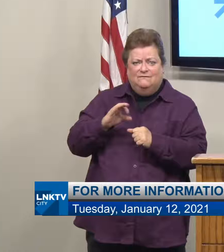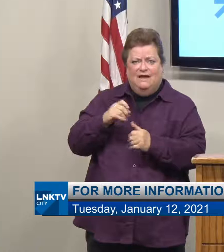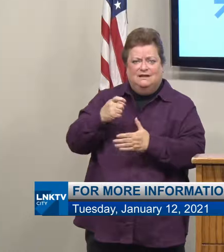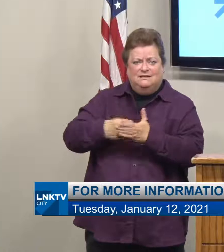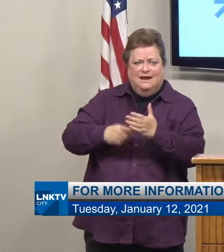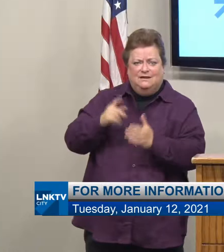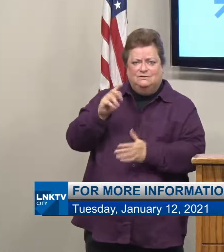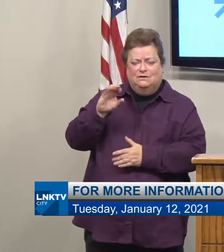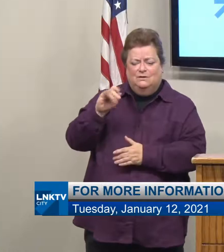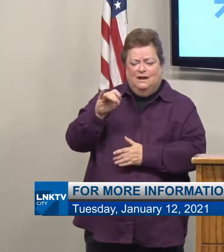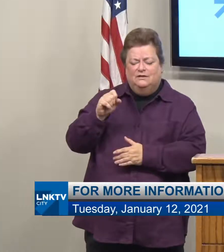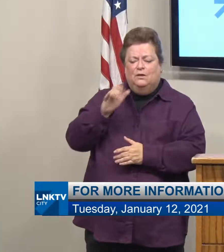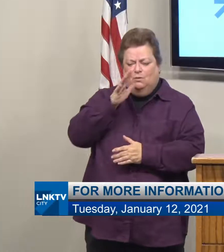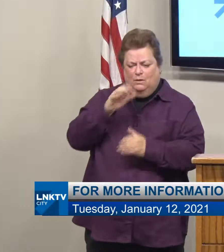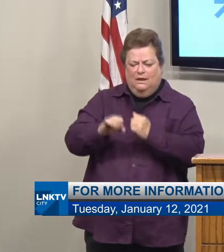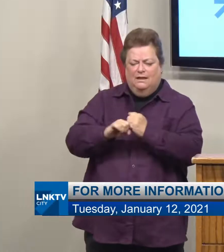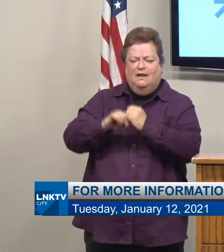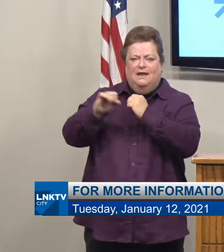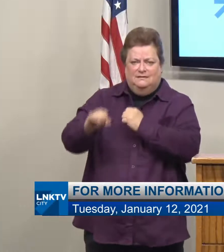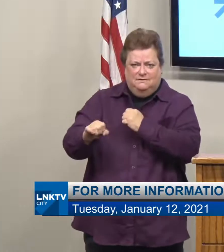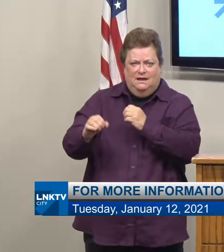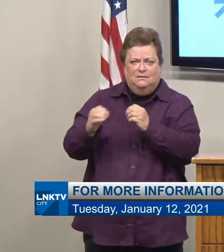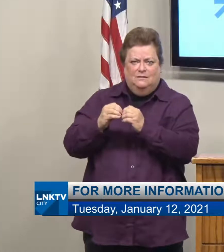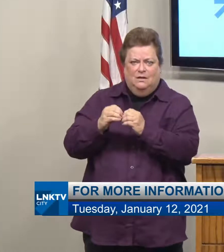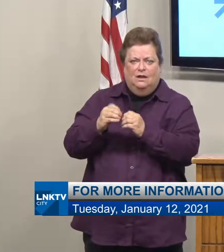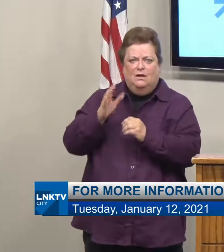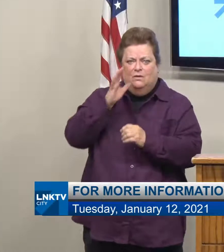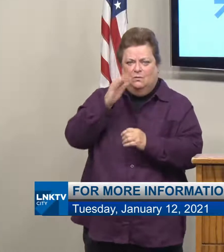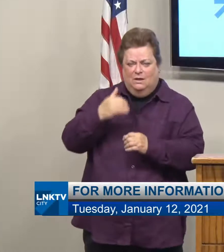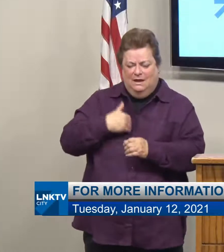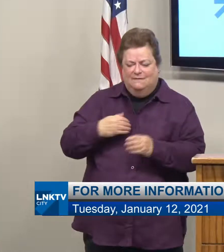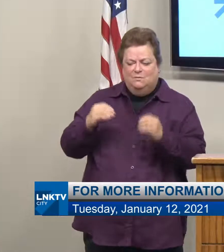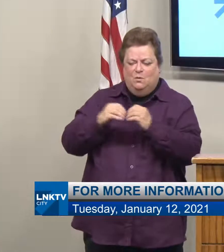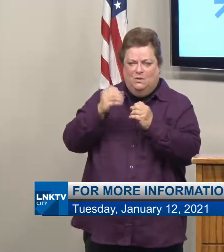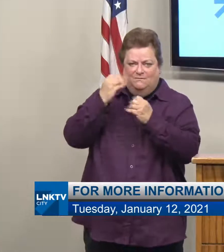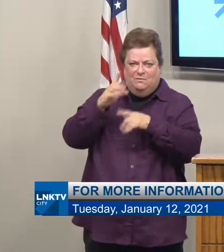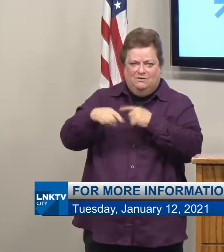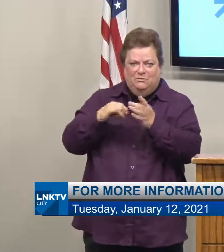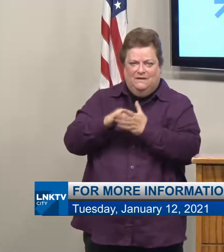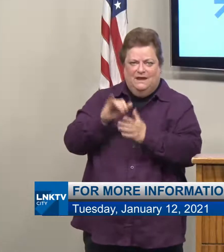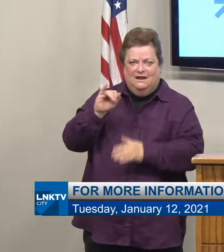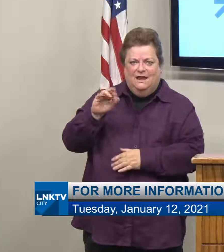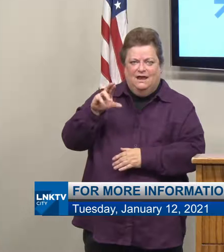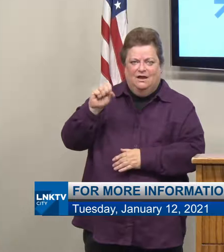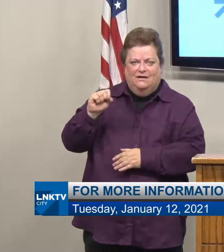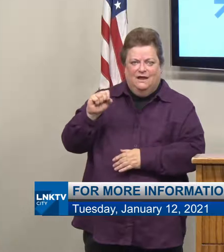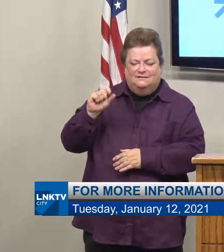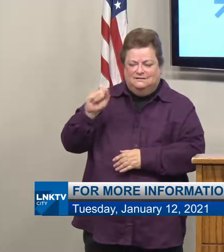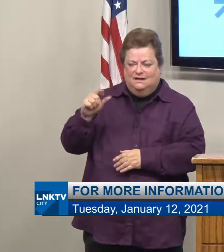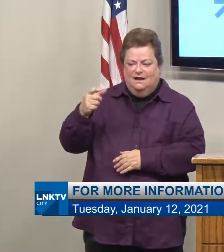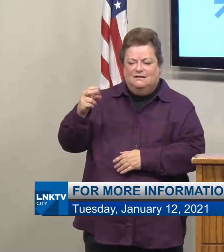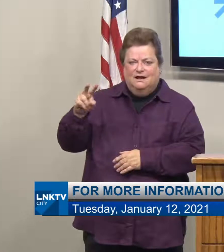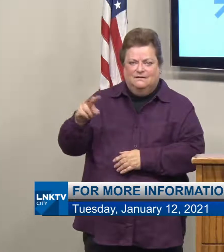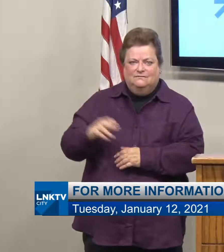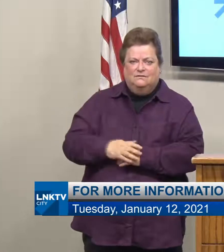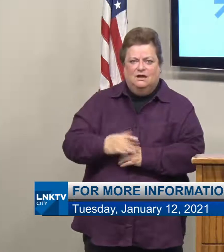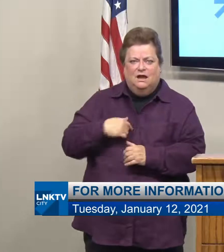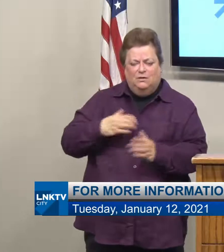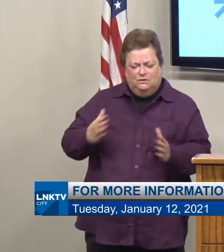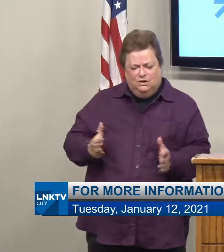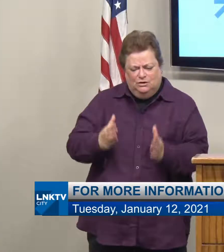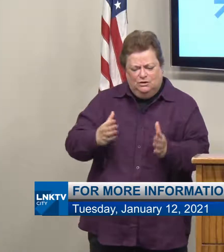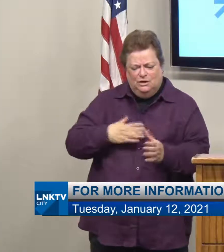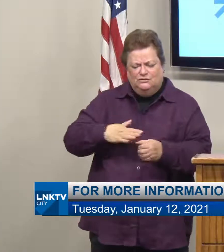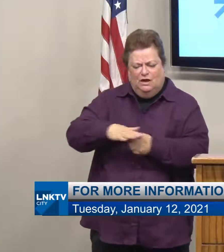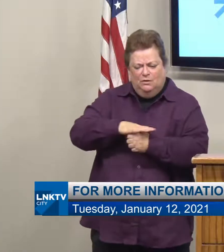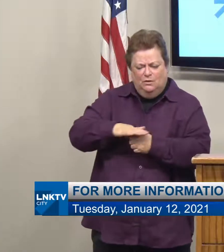More information is available at irs.gov. I really want to urge our local business owners to